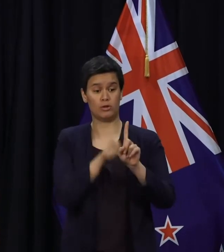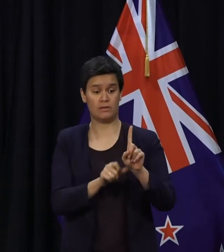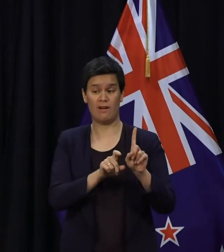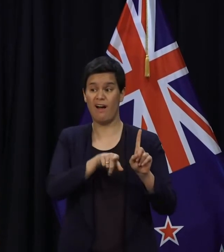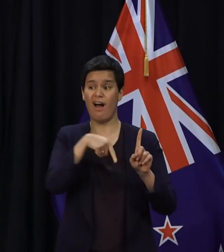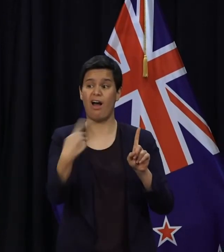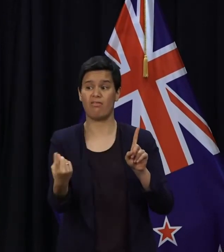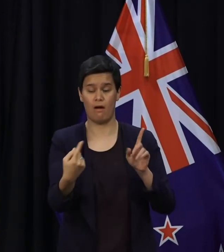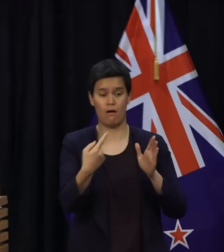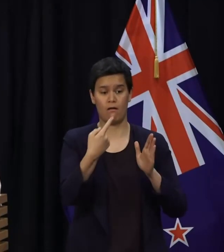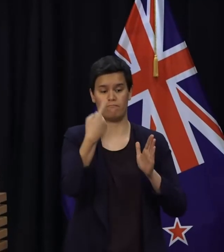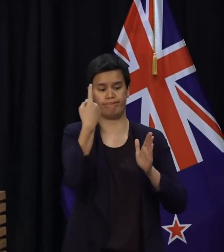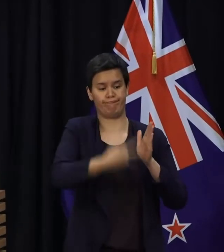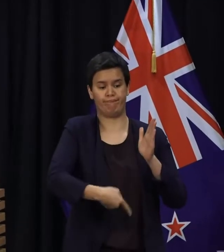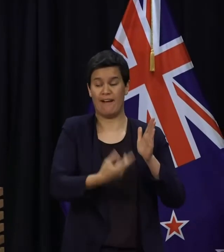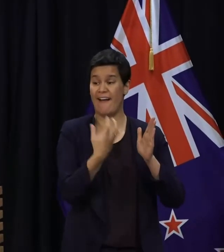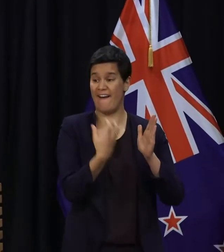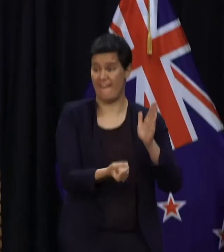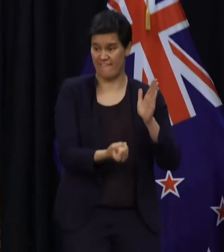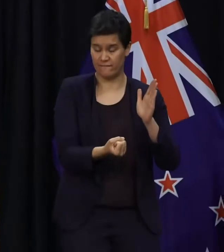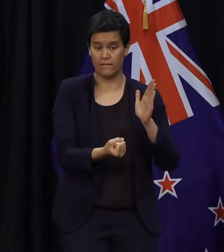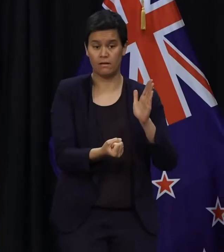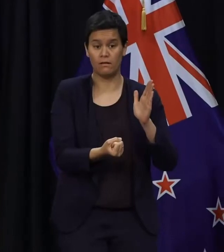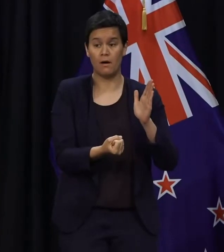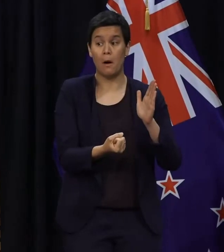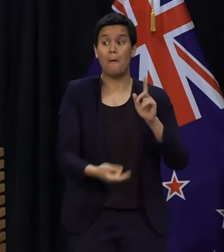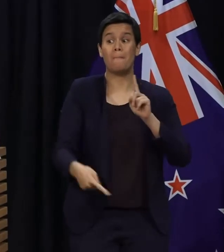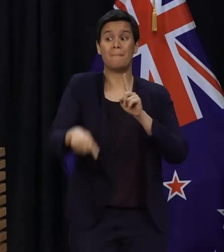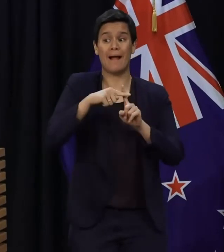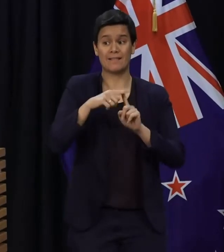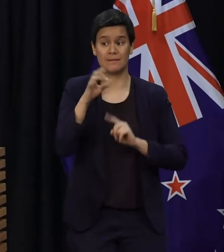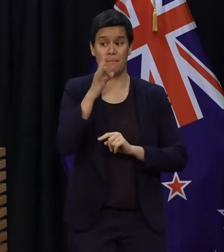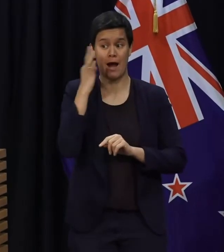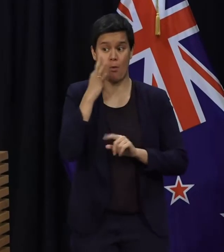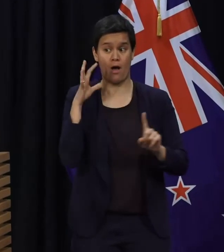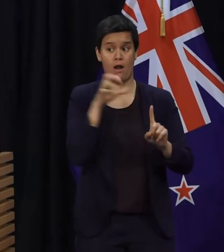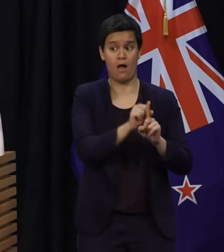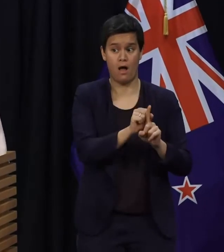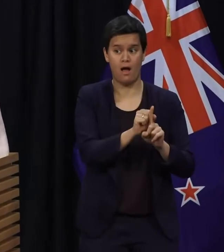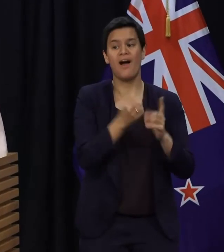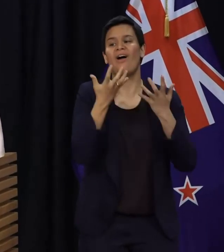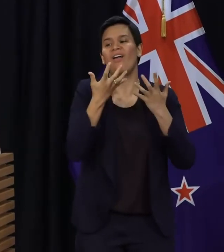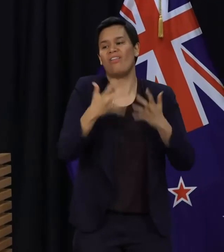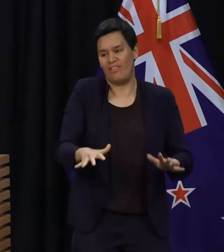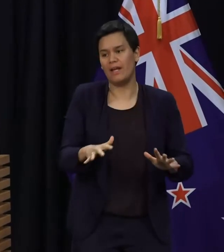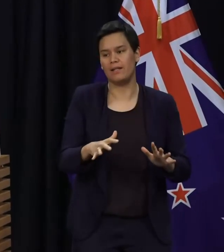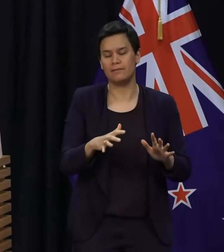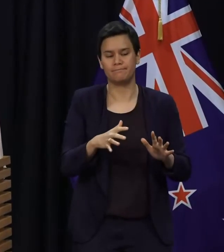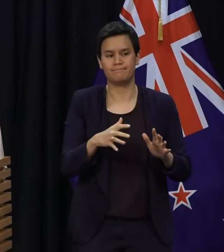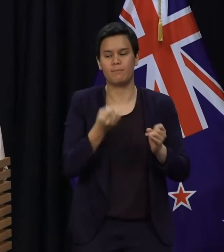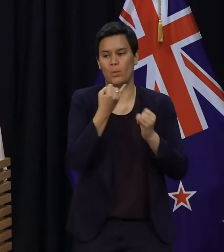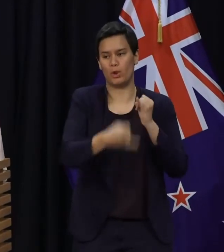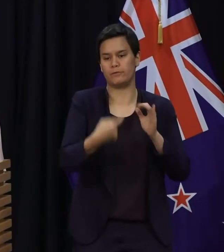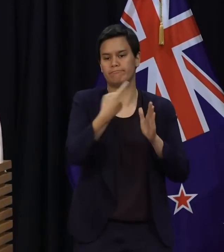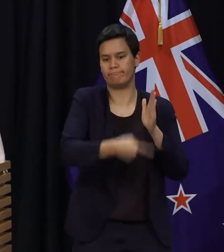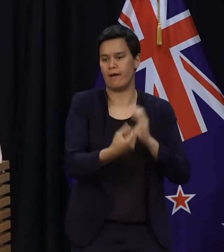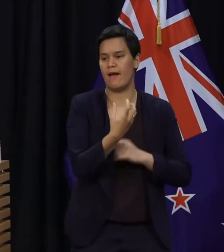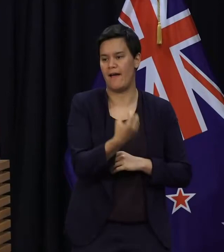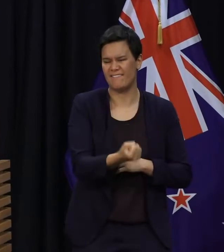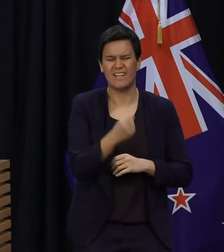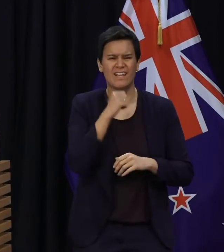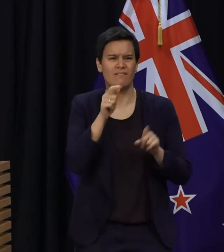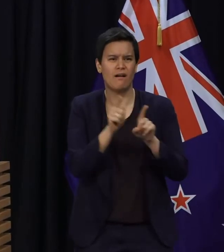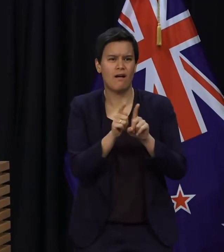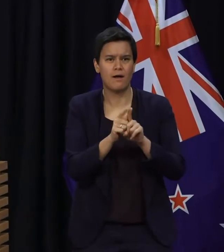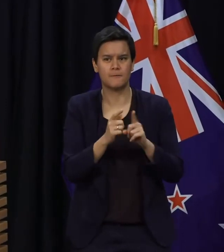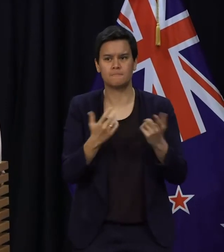that a possession offence is being added. So if there's a range of offences, it may be for firearms or for burglary or so